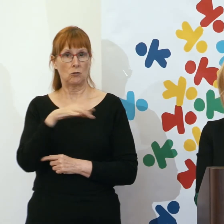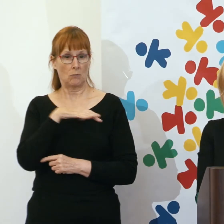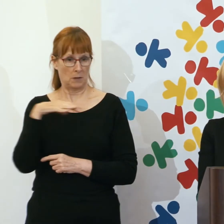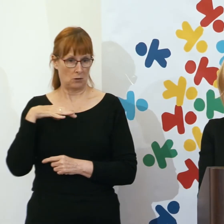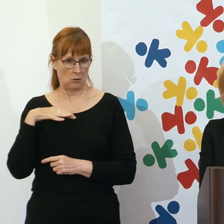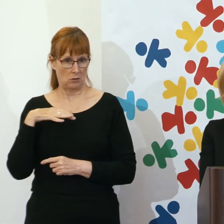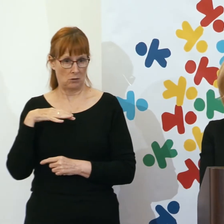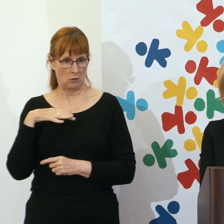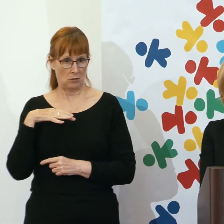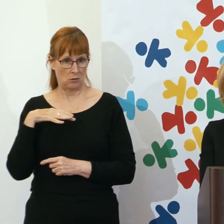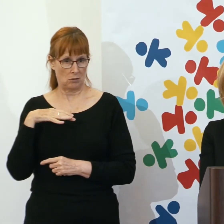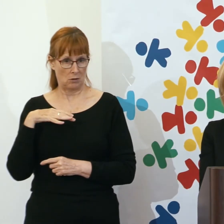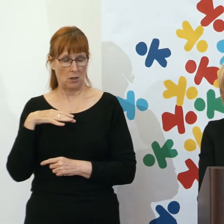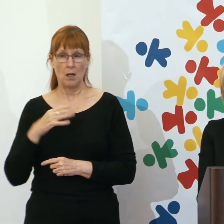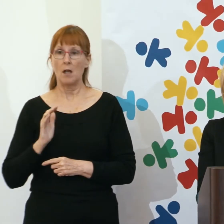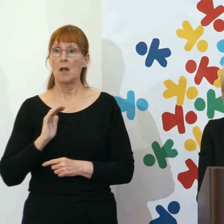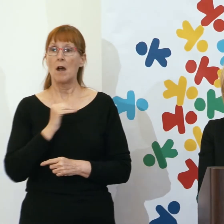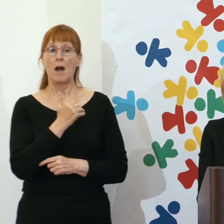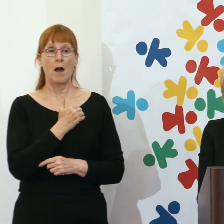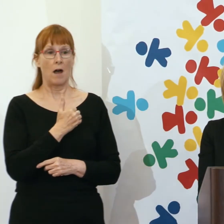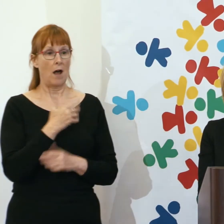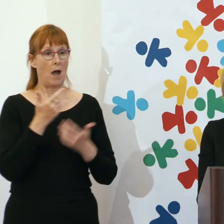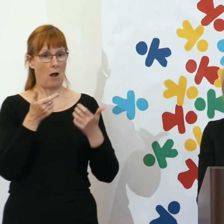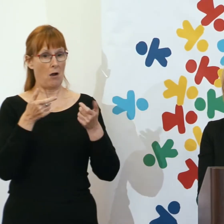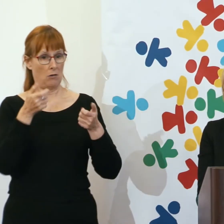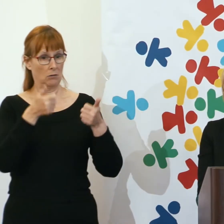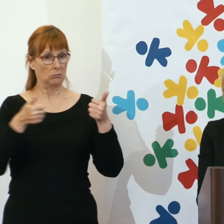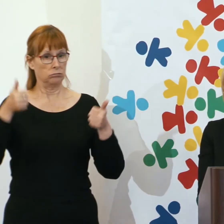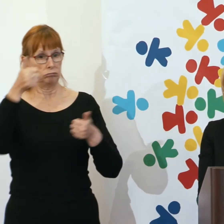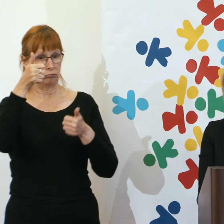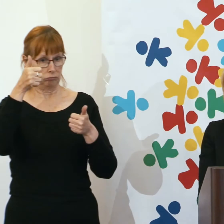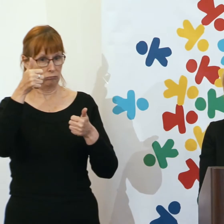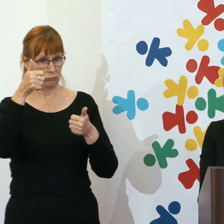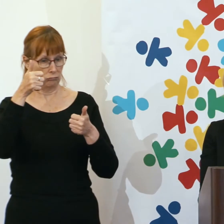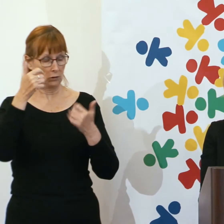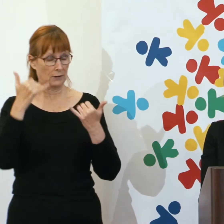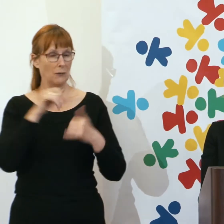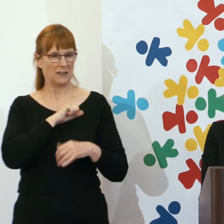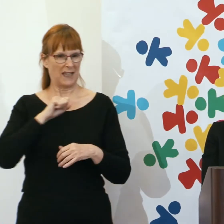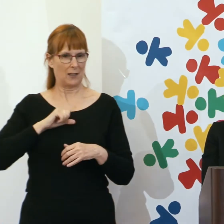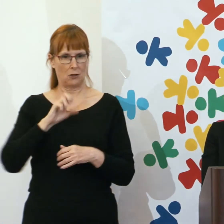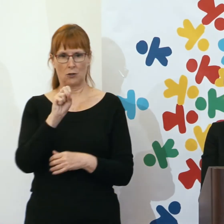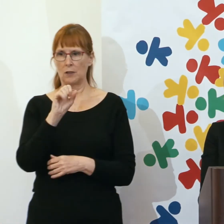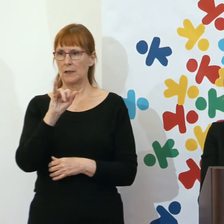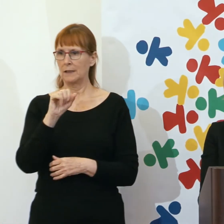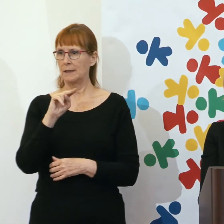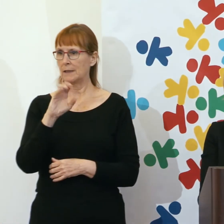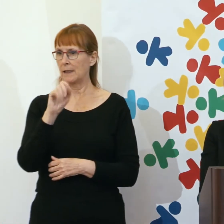now Senator Marie Sinclair noted when he delivered the final report, and I quote,